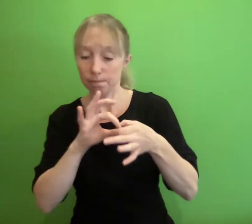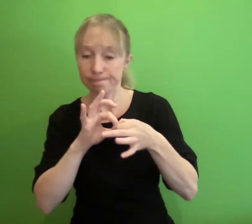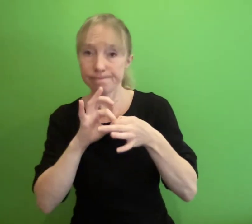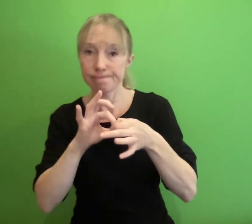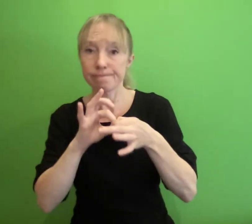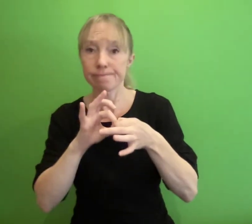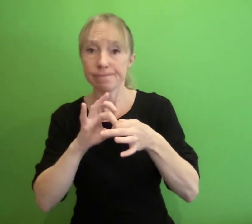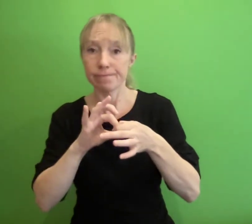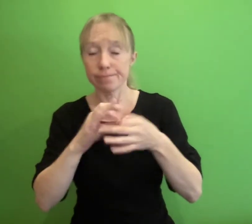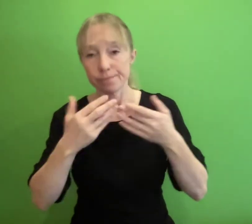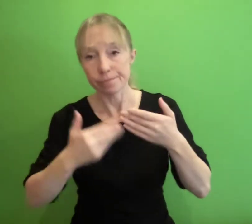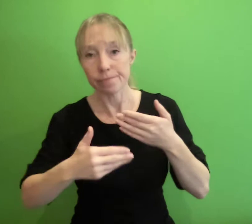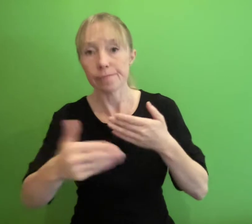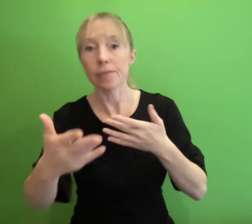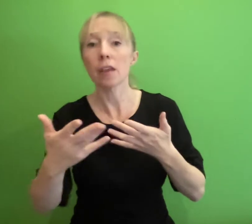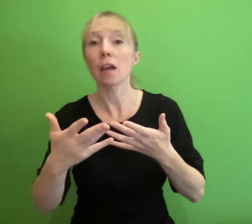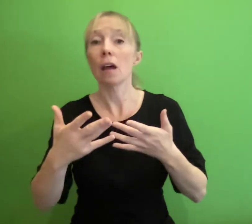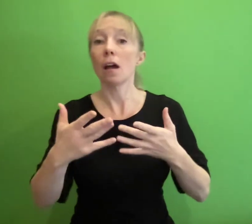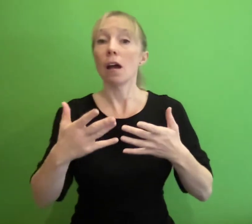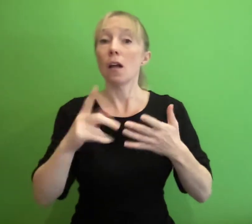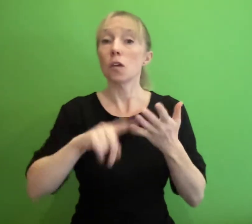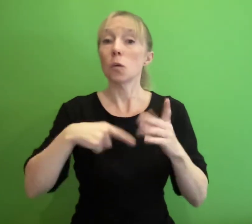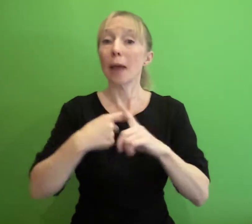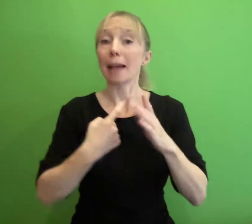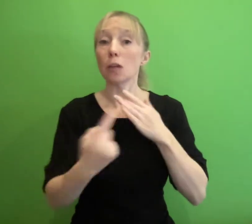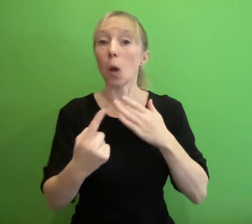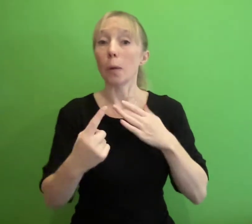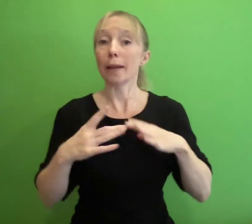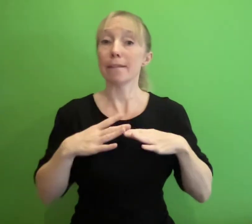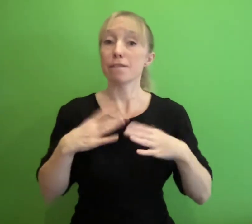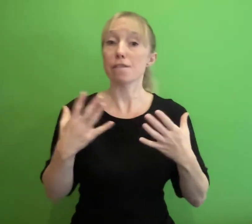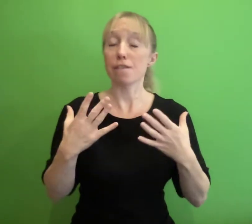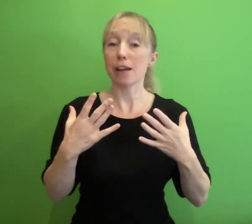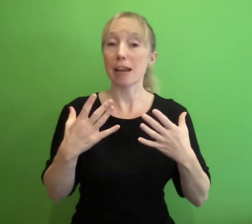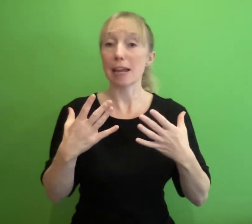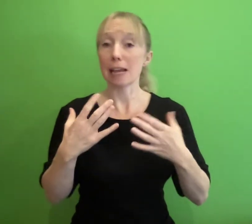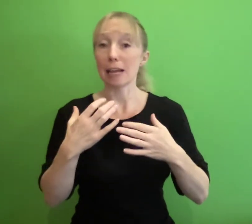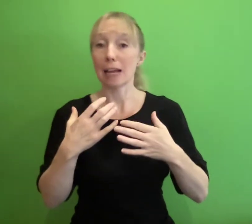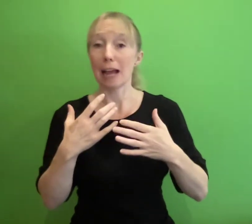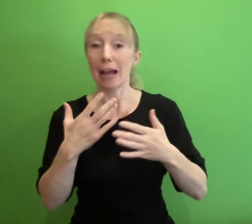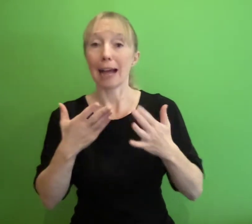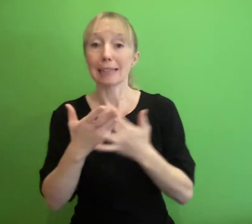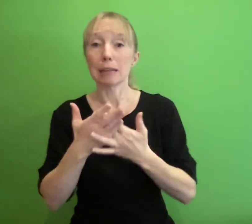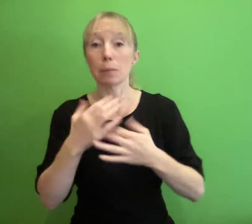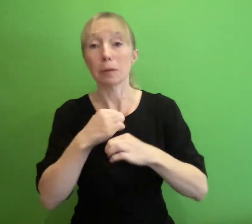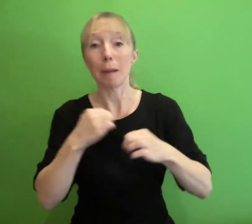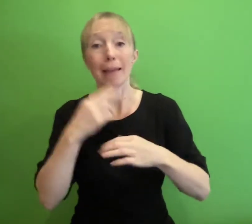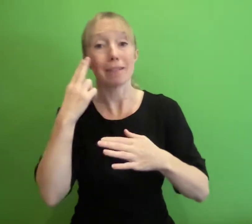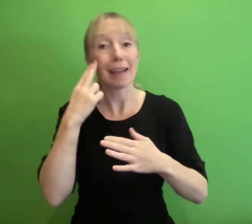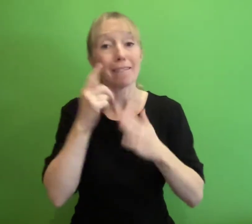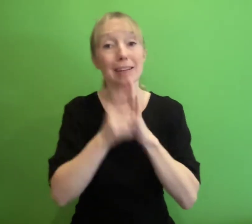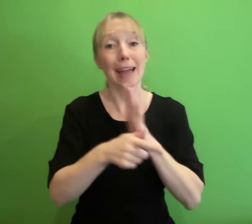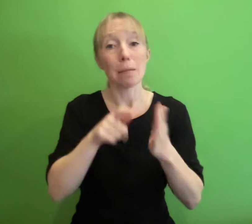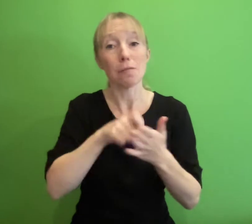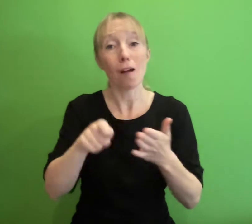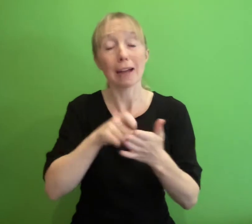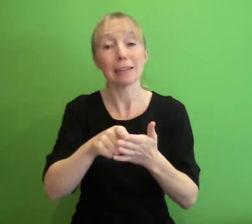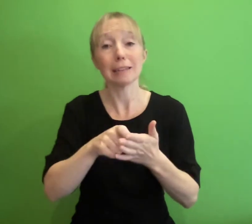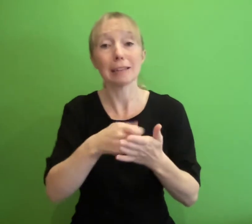only sustained, free and accessible online space for deaf and disabled writers and poets, the CRIPtic and Spread the